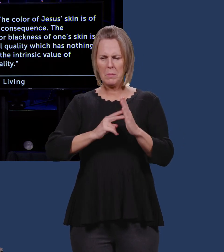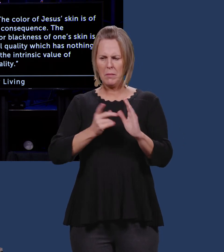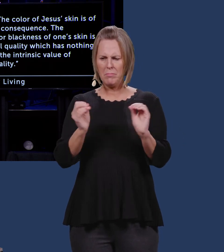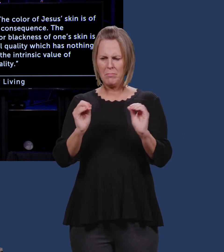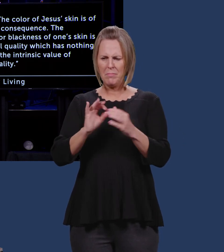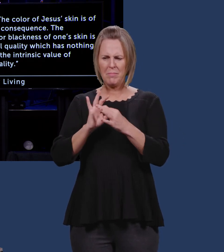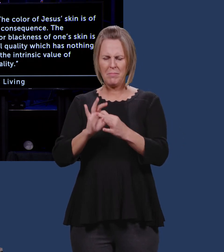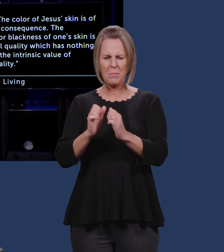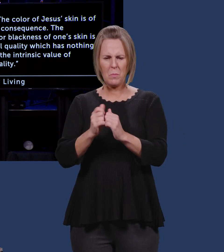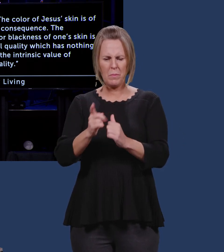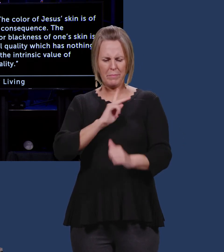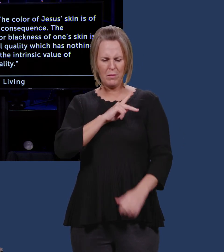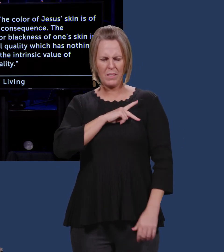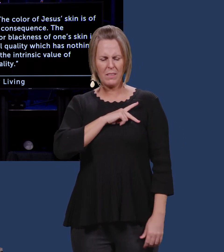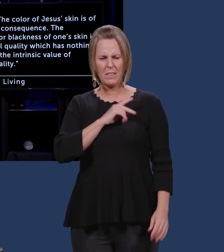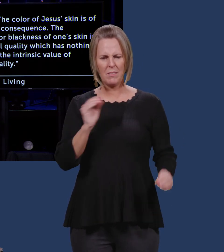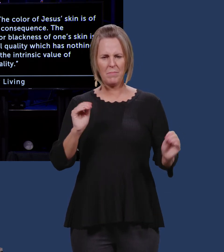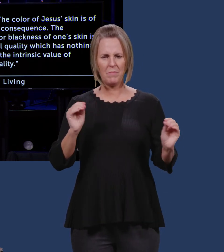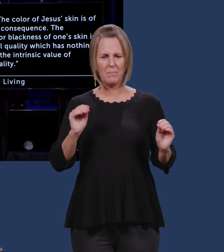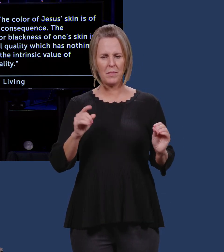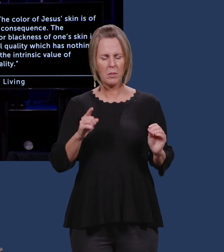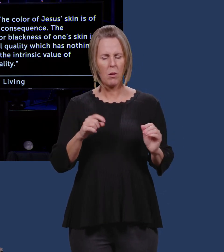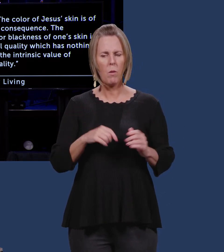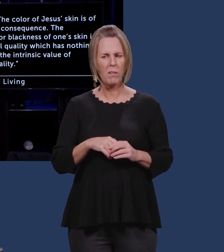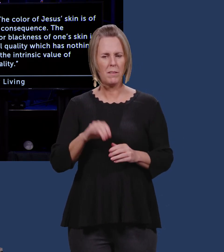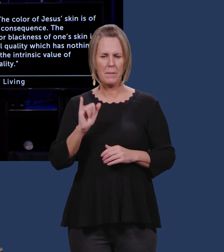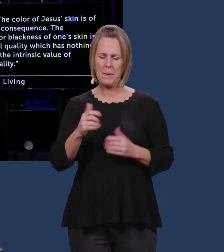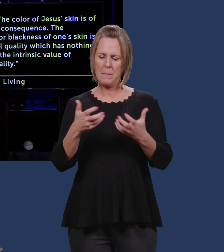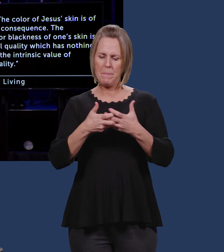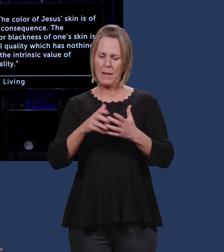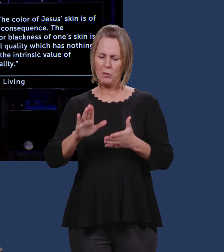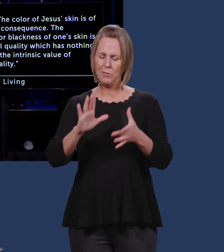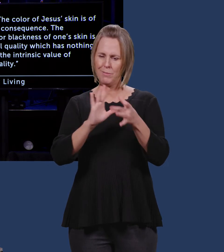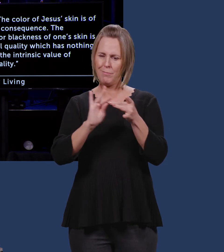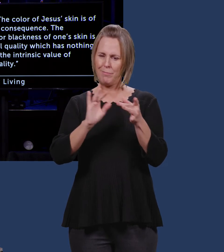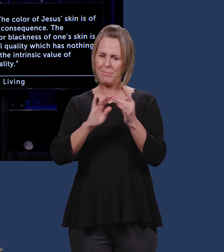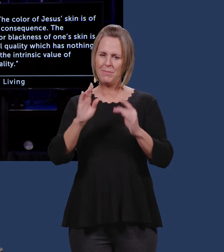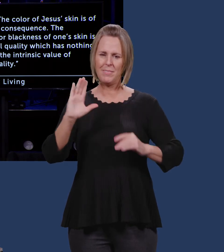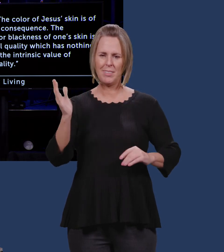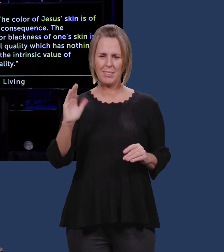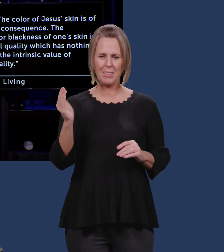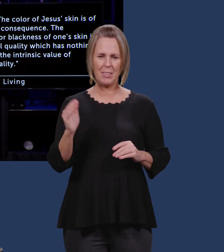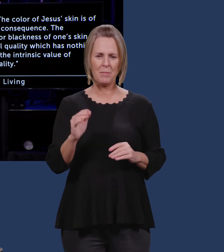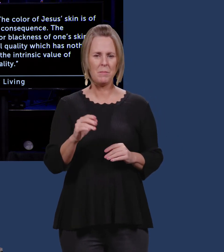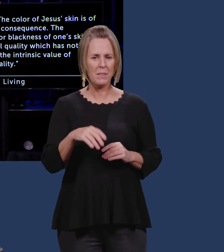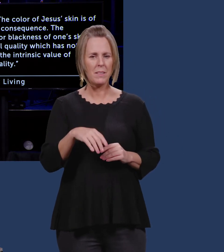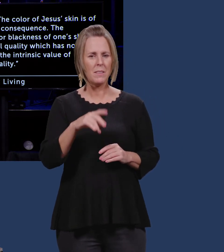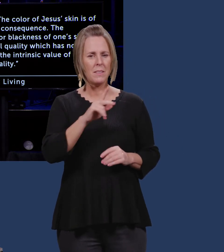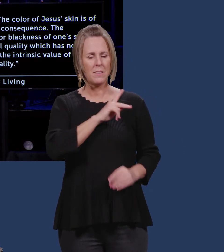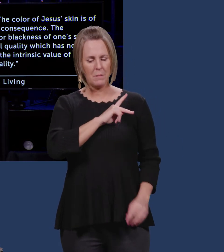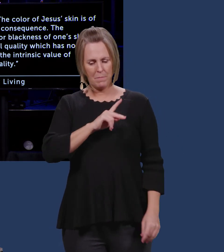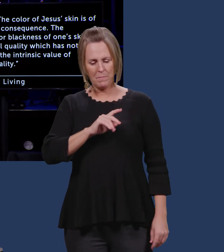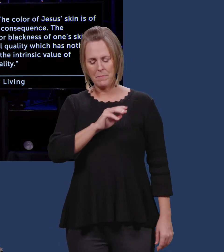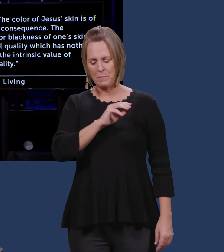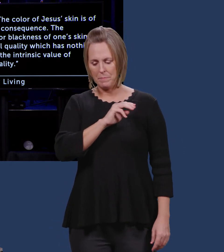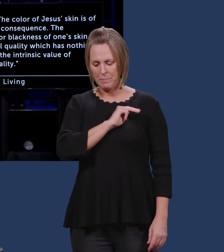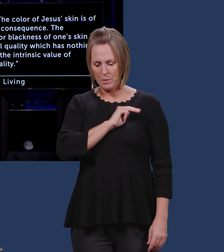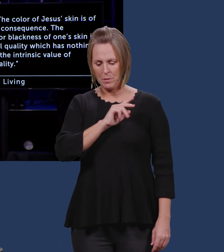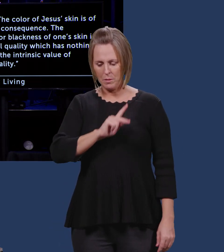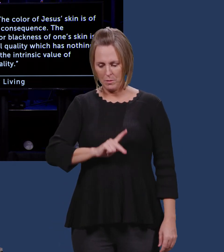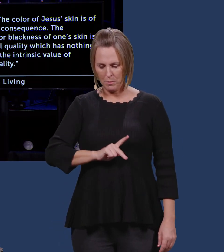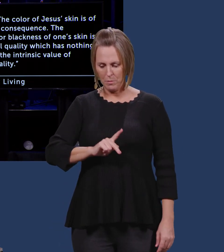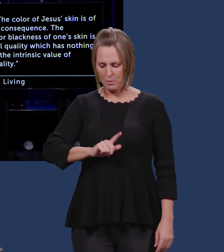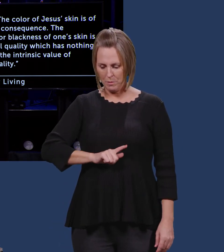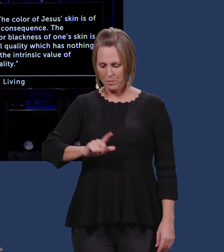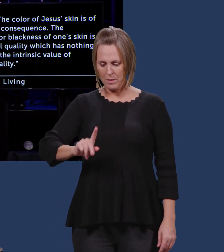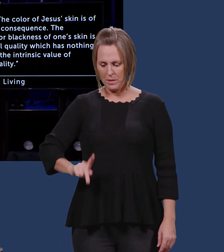personality. So I say that sounds like Dr. King because it sounds like it when he said, we judge a person not based on their color,